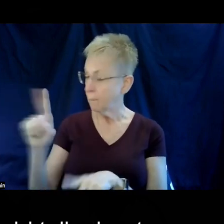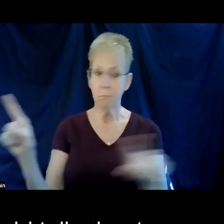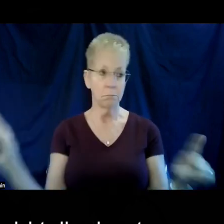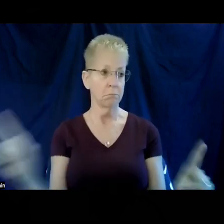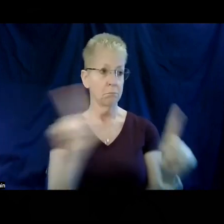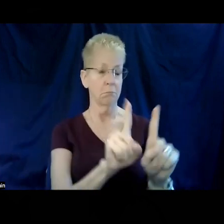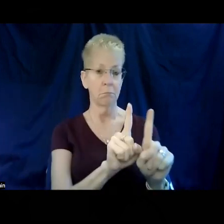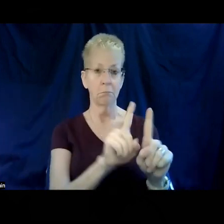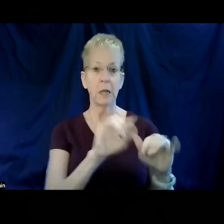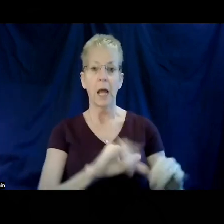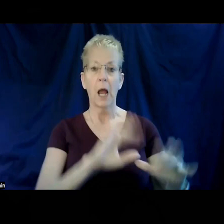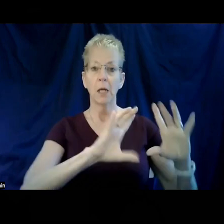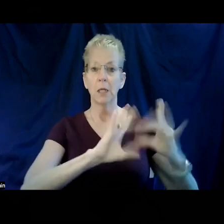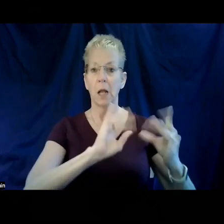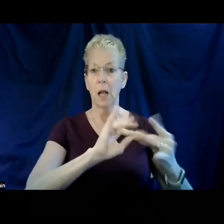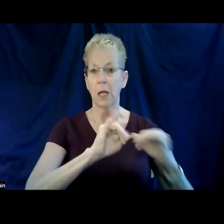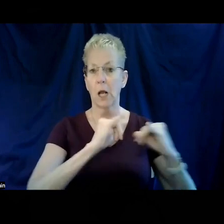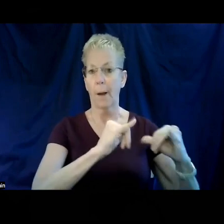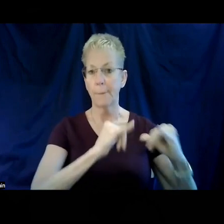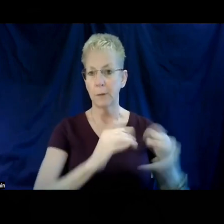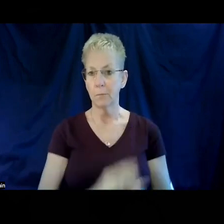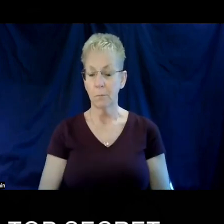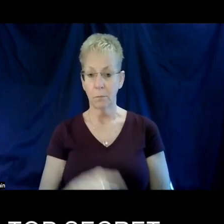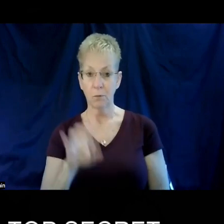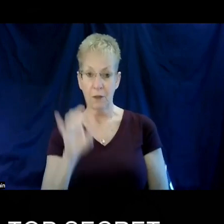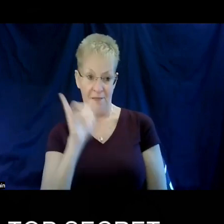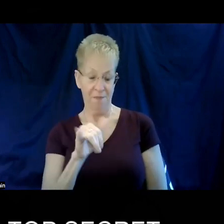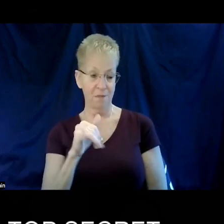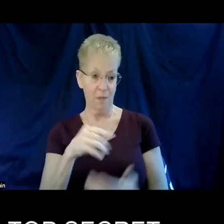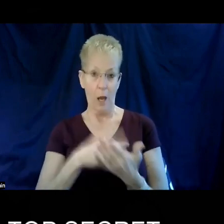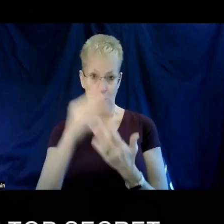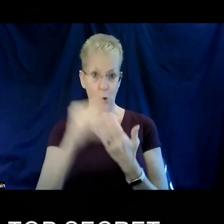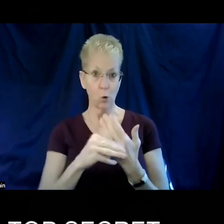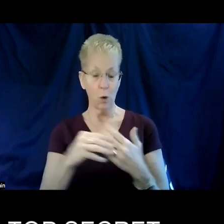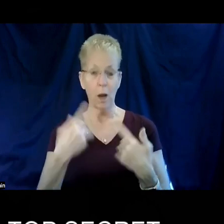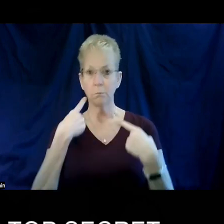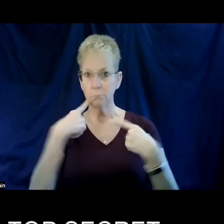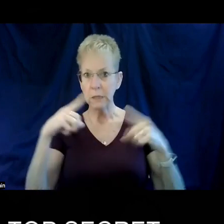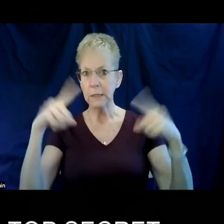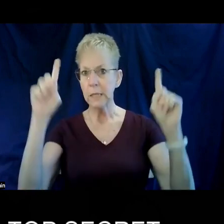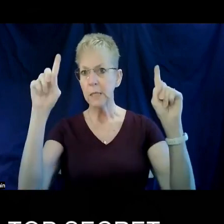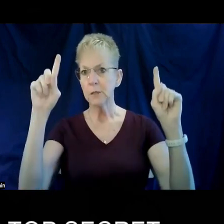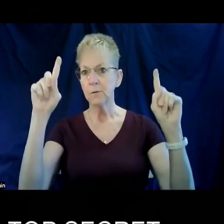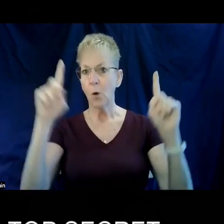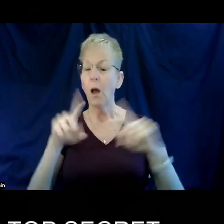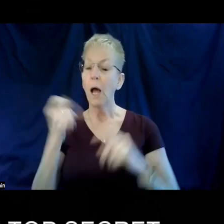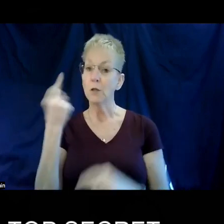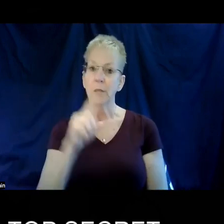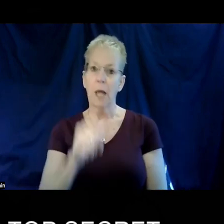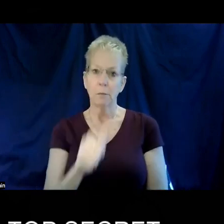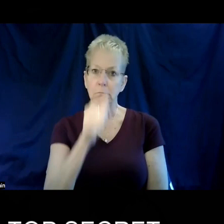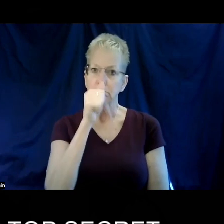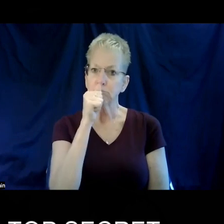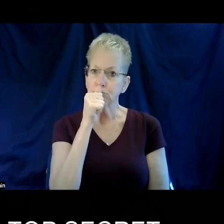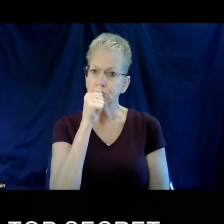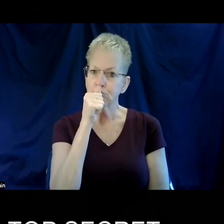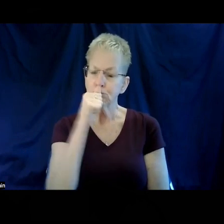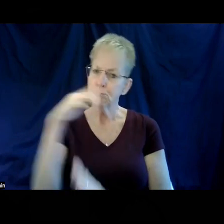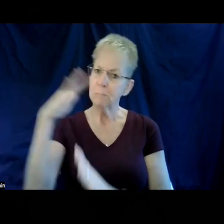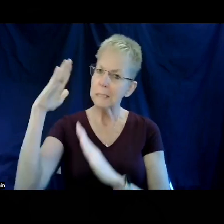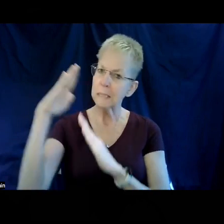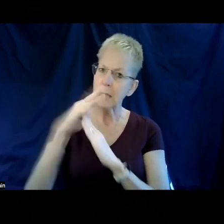had in common. It was a hugely successful program, top secret, because they didn't want the Germans